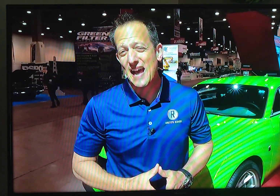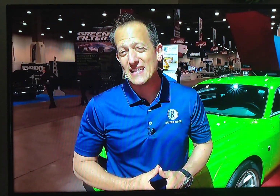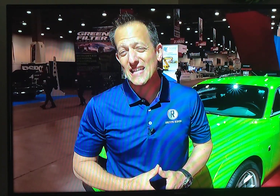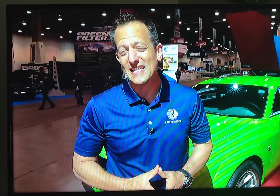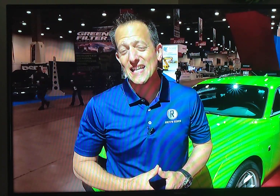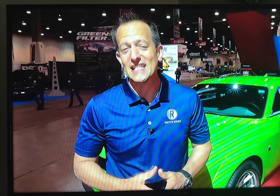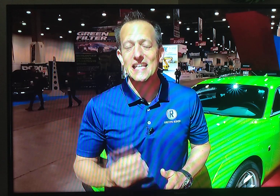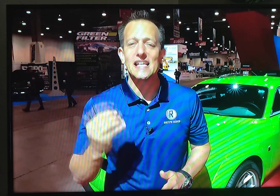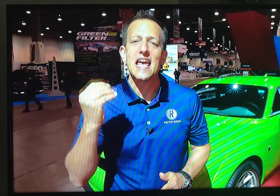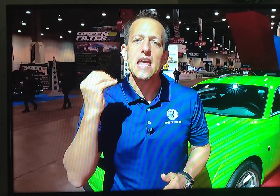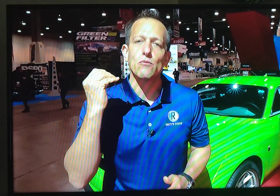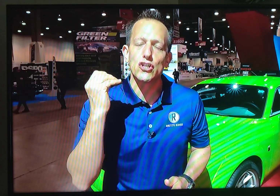See there's the hand pyramid